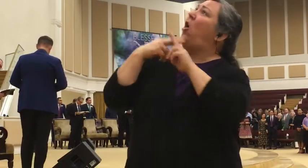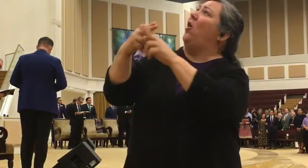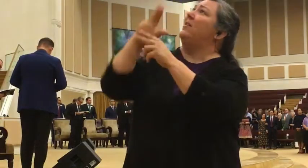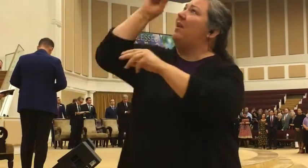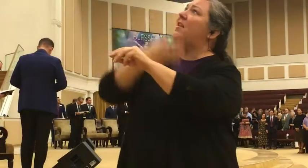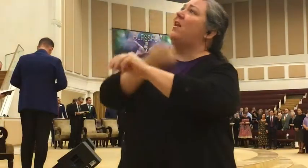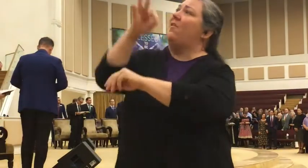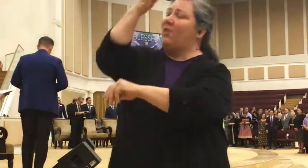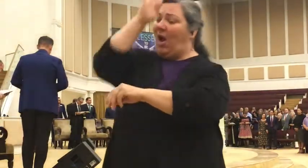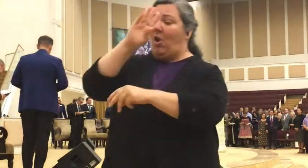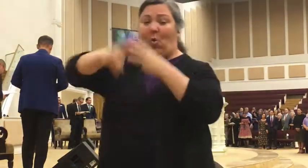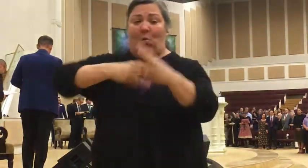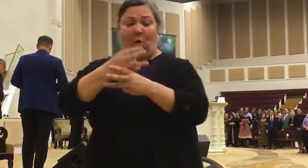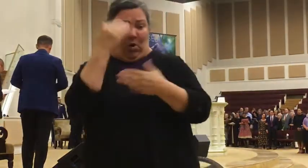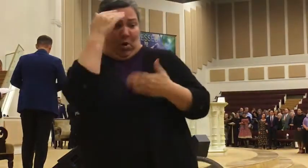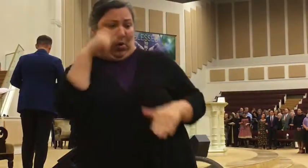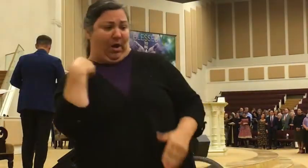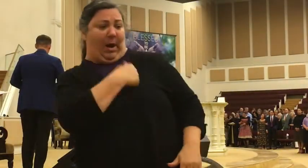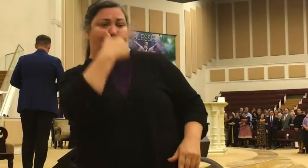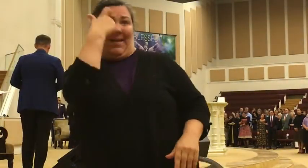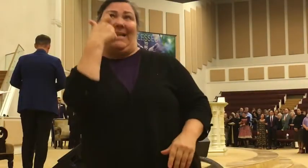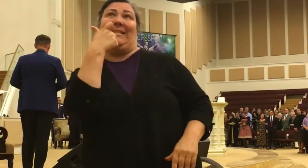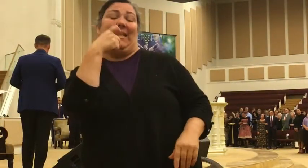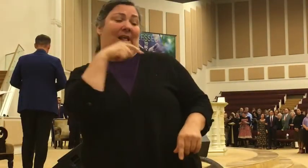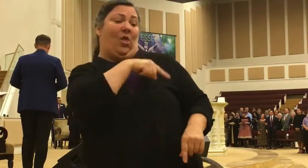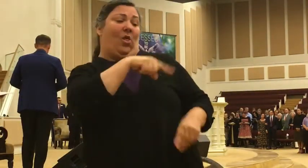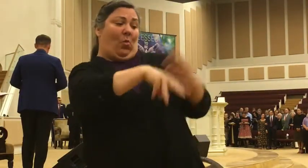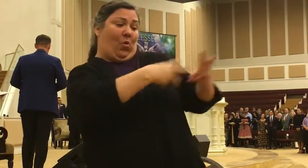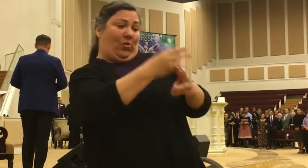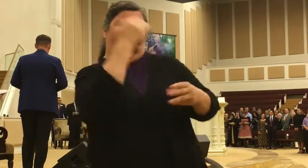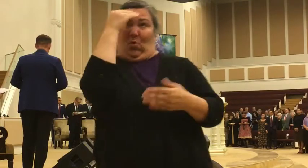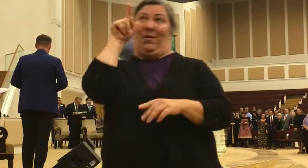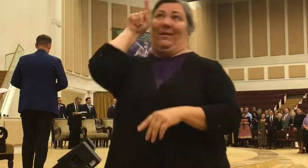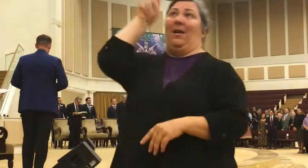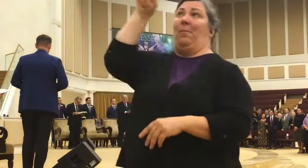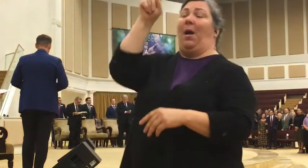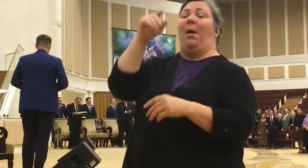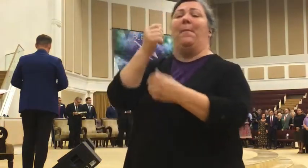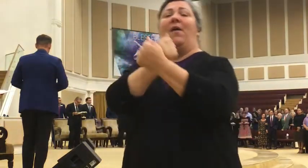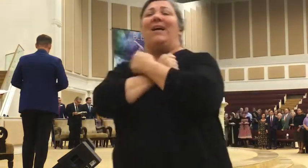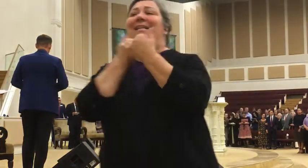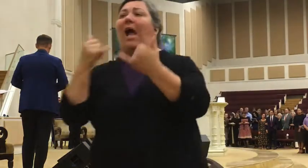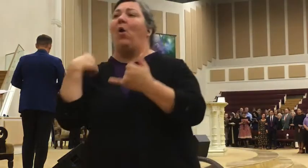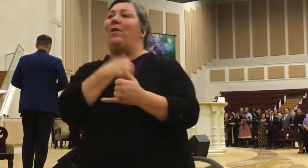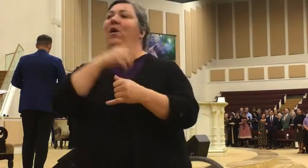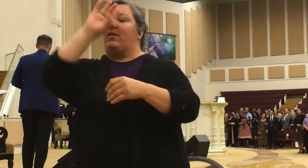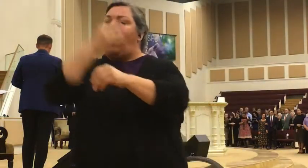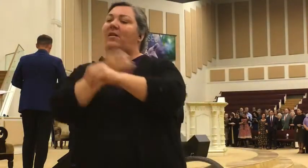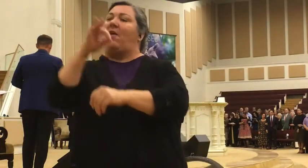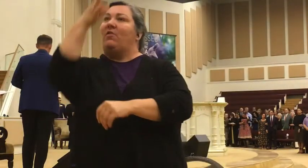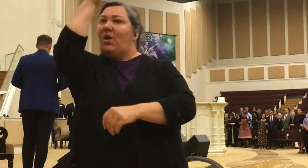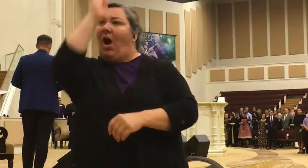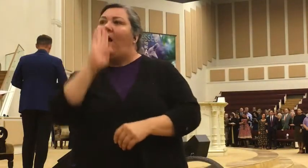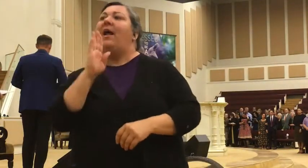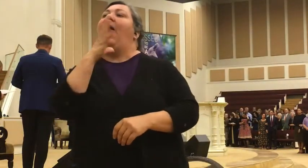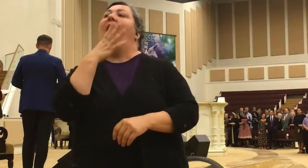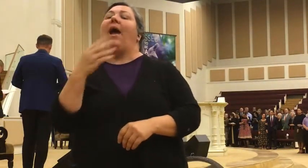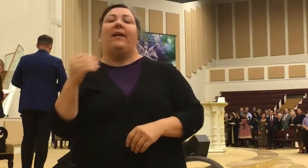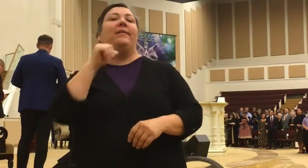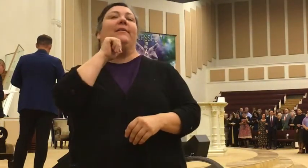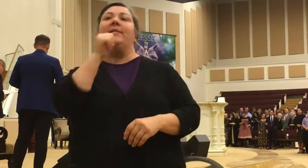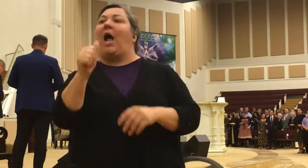the world knoweth us not, because it knew him not. Beloved, now are we the sons of God, and it doth not